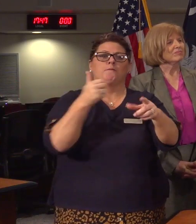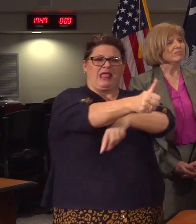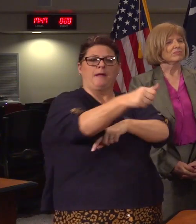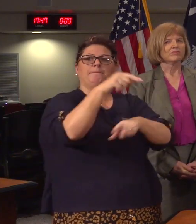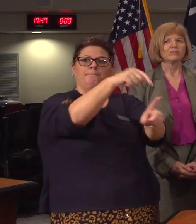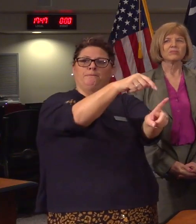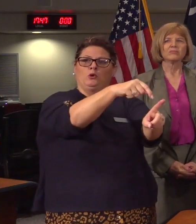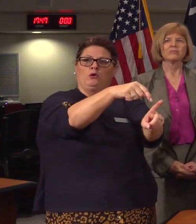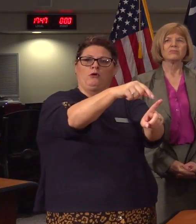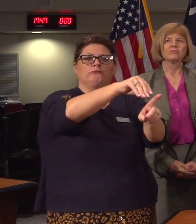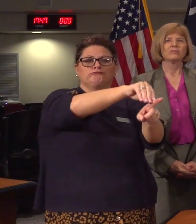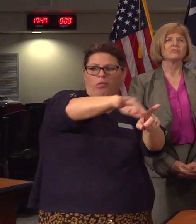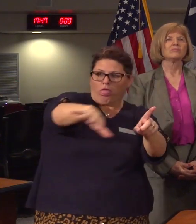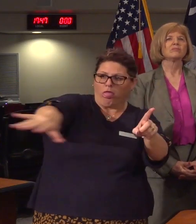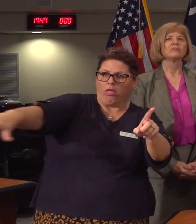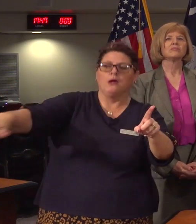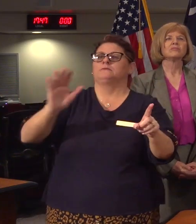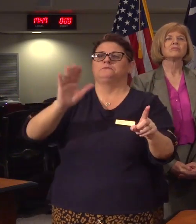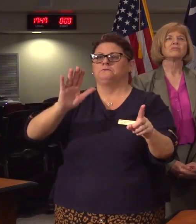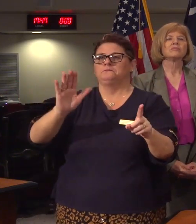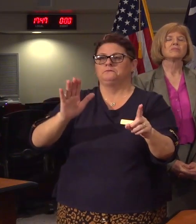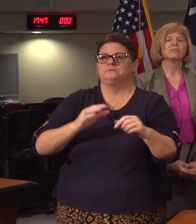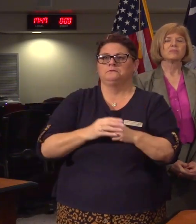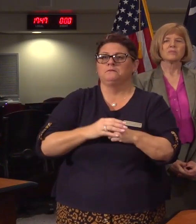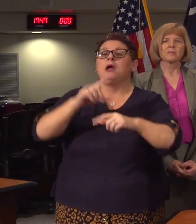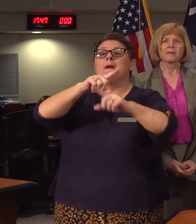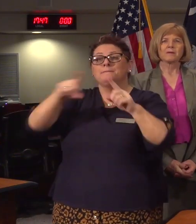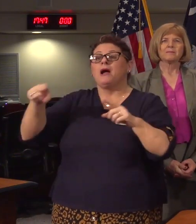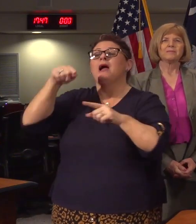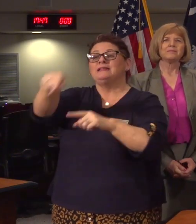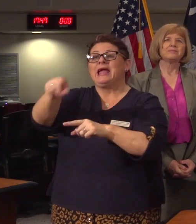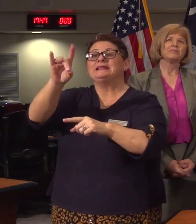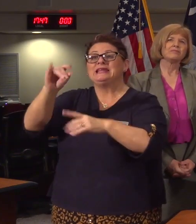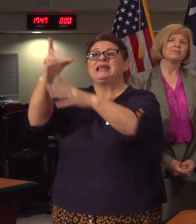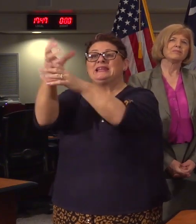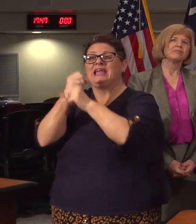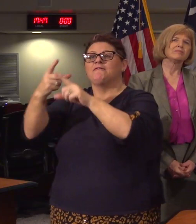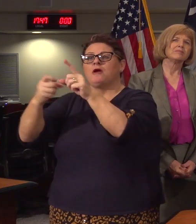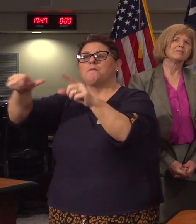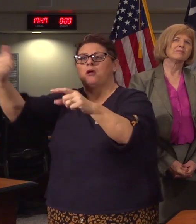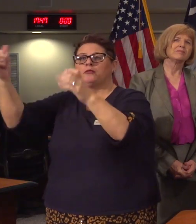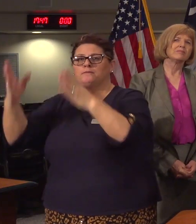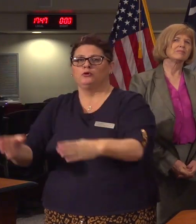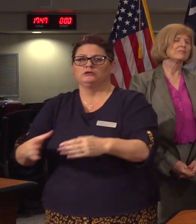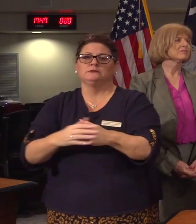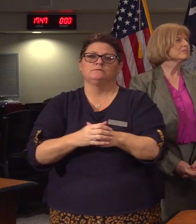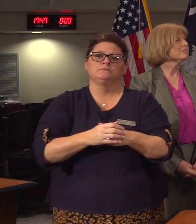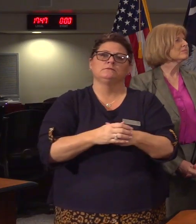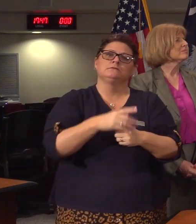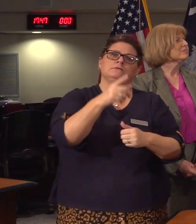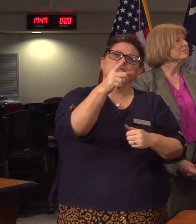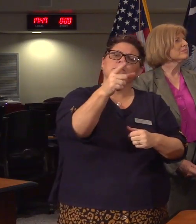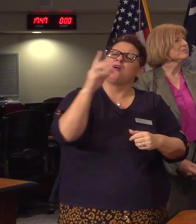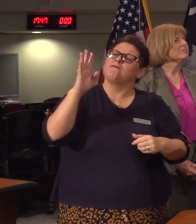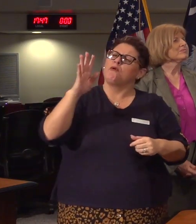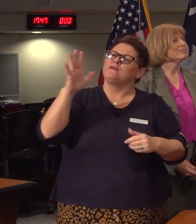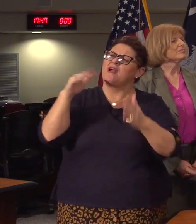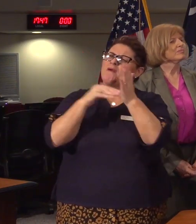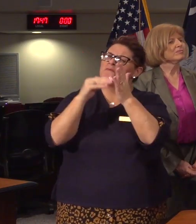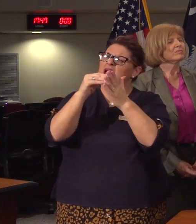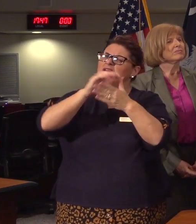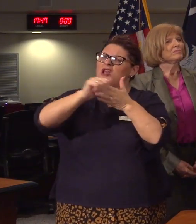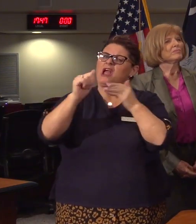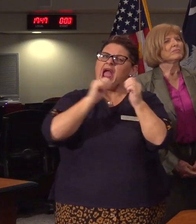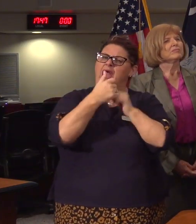person-to-person transmission within those positive cases. How did you come to that 45 million estimate of the amount needed?